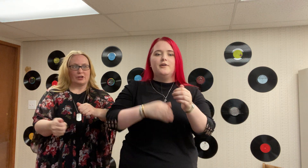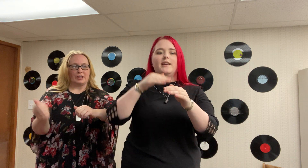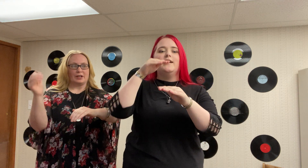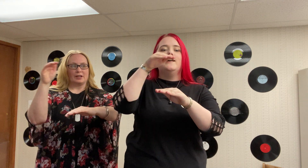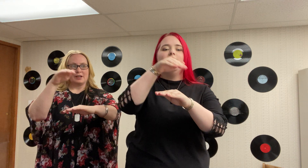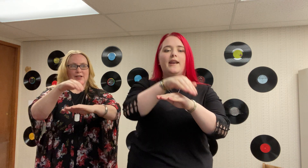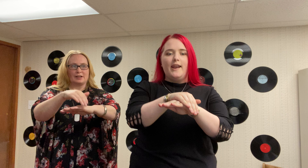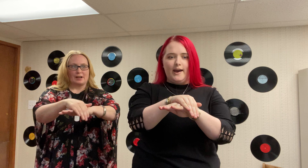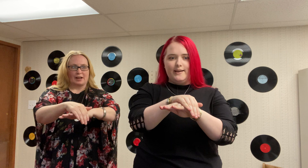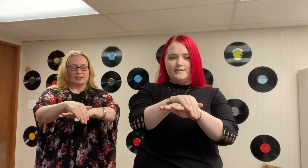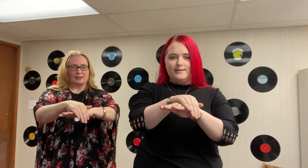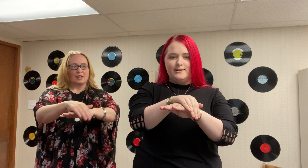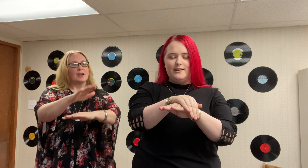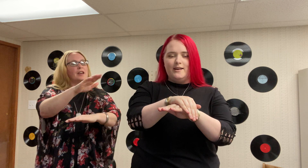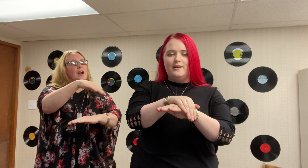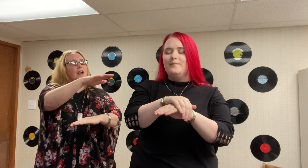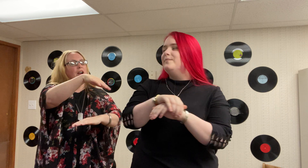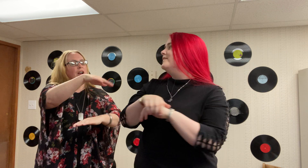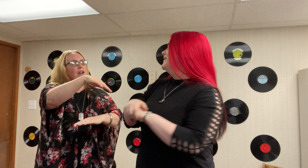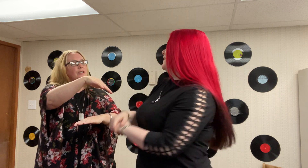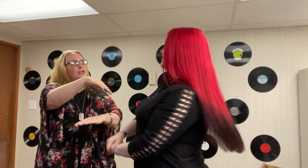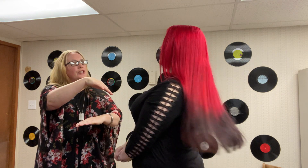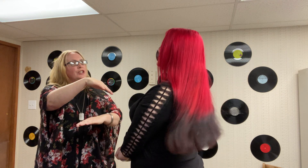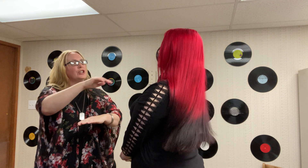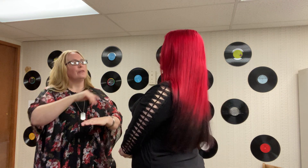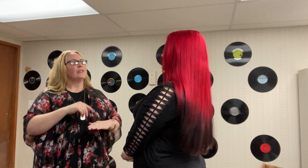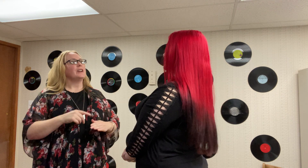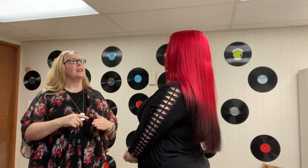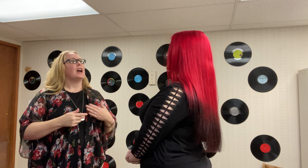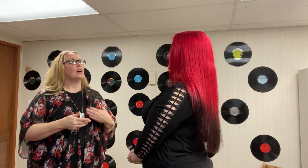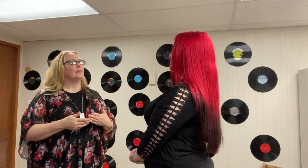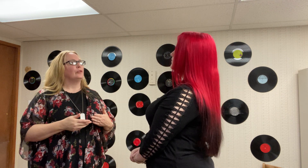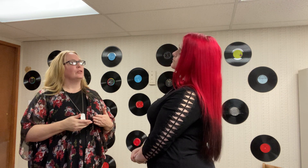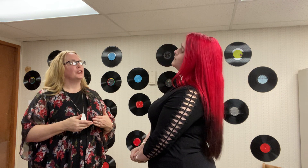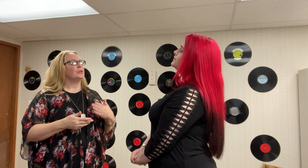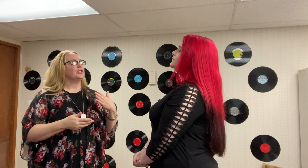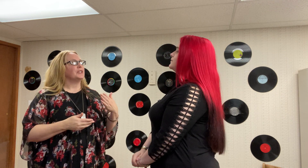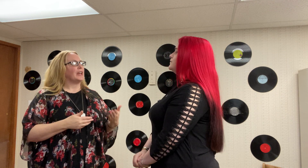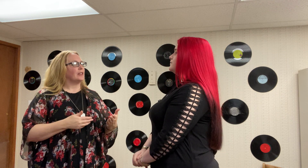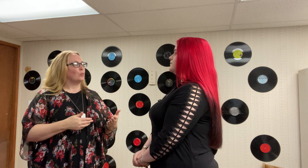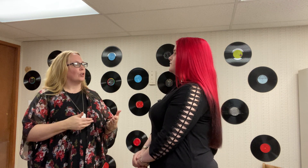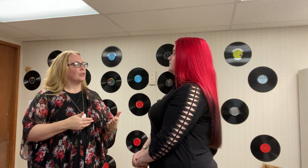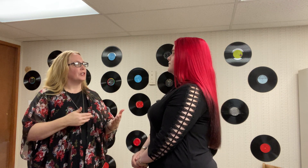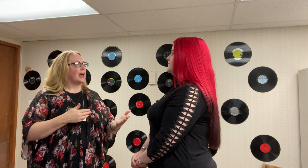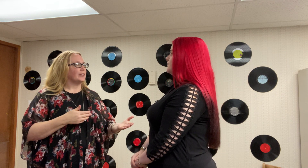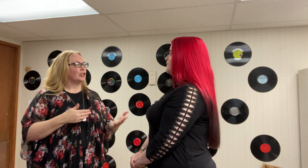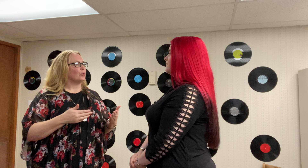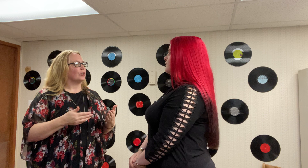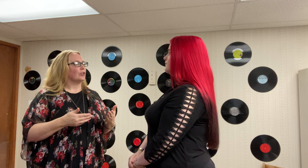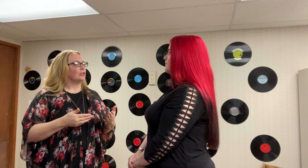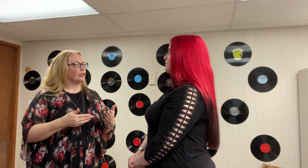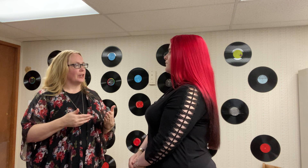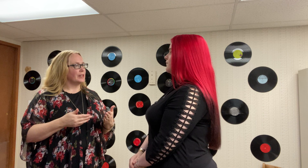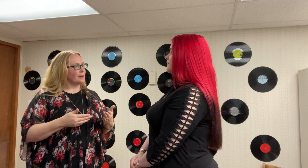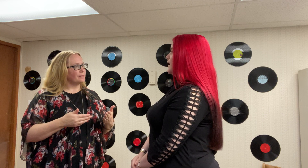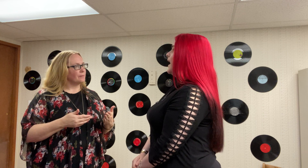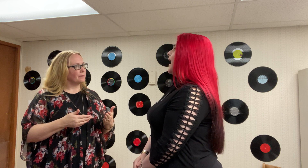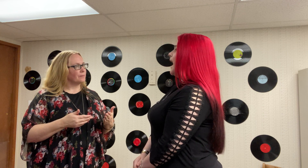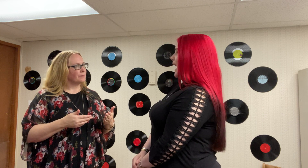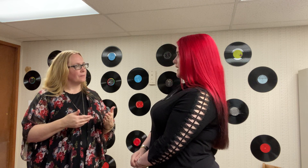every night. Yes. Do you find it helpful to say the words as you're learning them? I